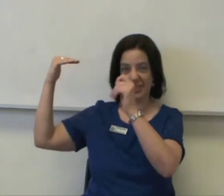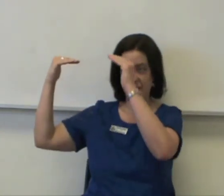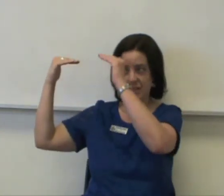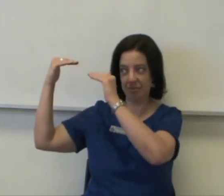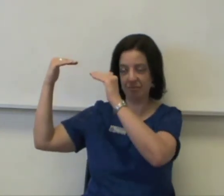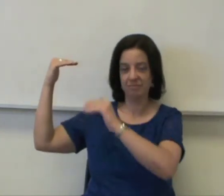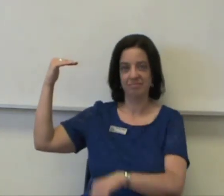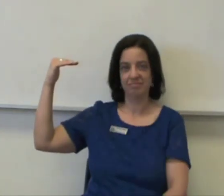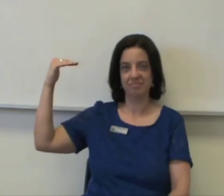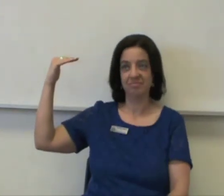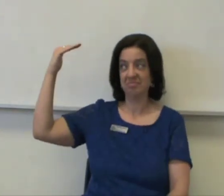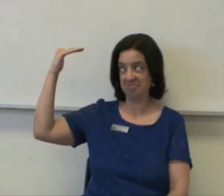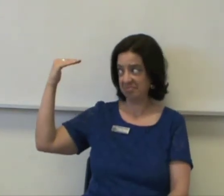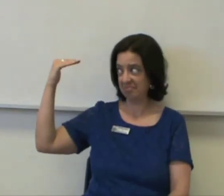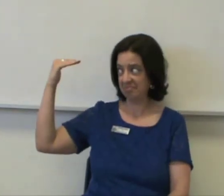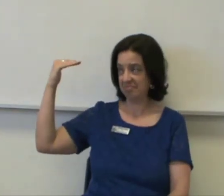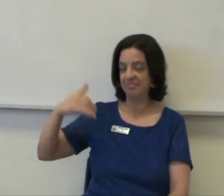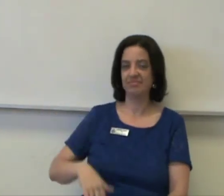means this person is a little shorter than I am.